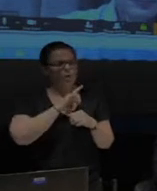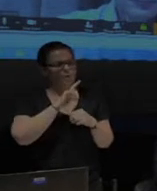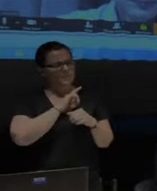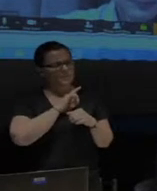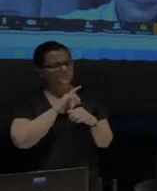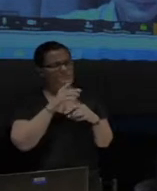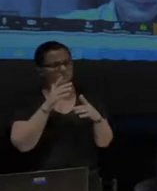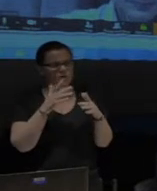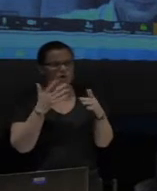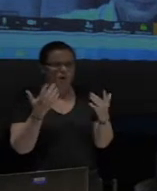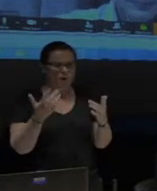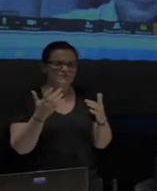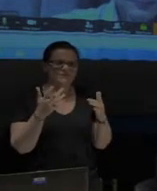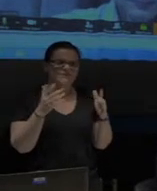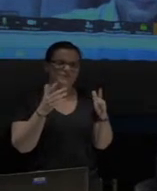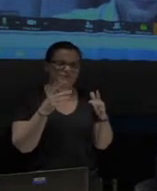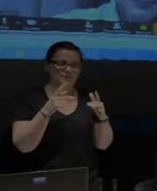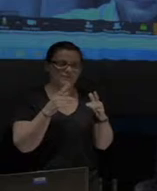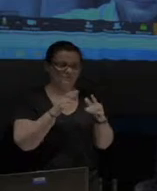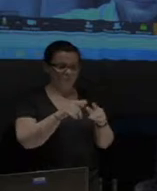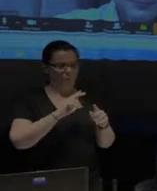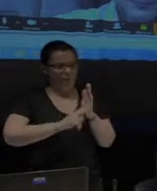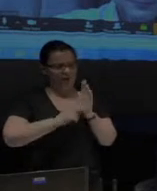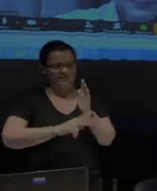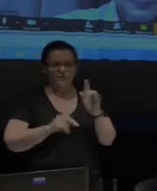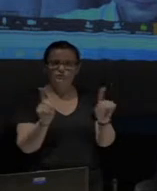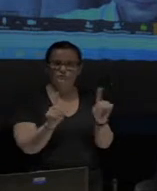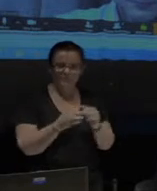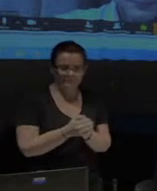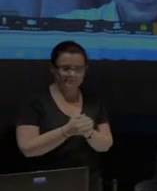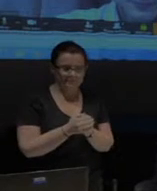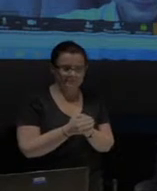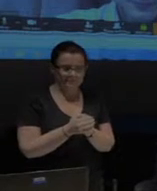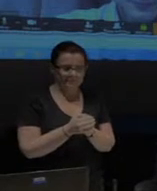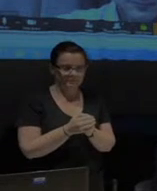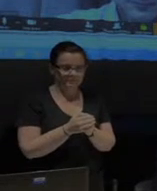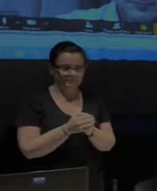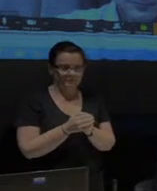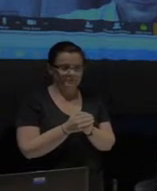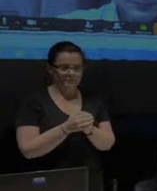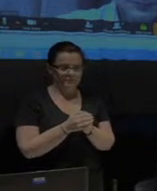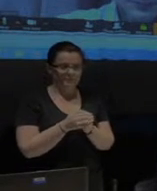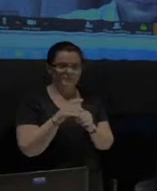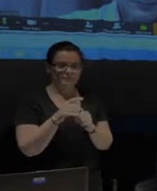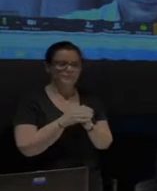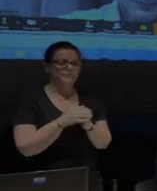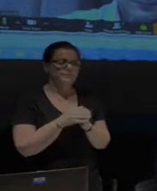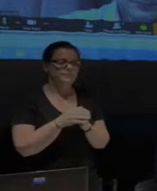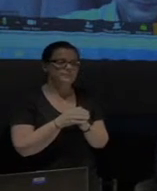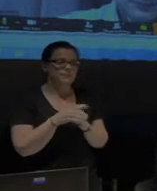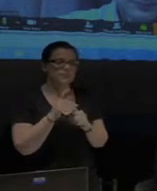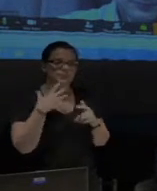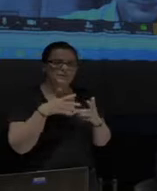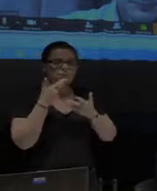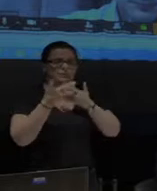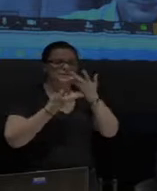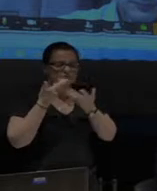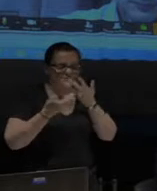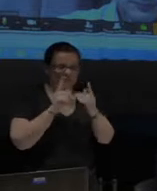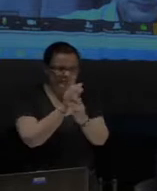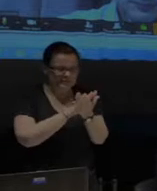higher purpose of that organisation? And that won't just be a commercial thing. But spending some time on defining that and what it